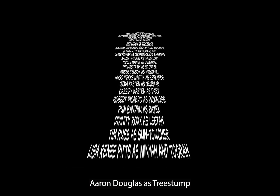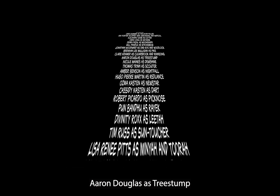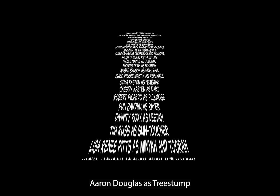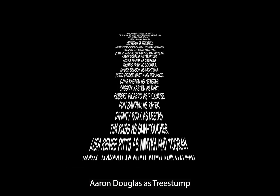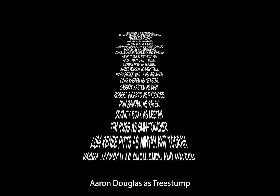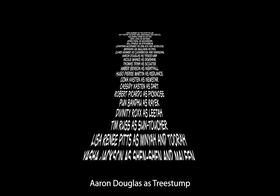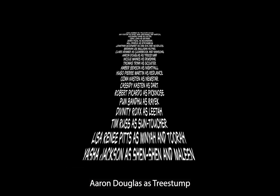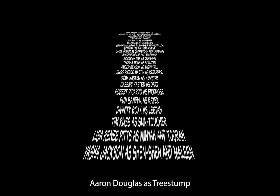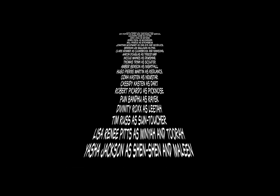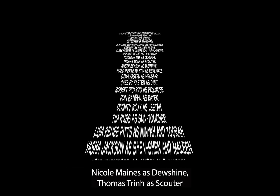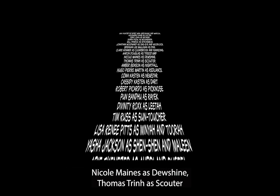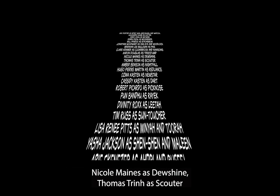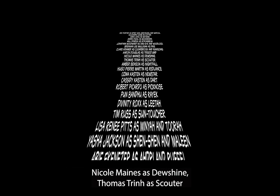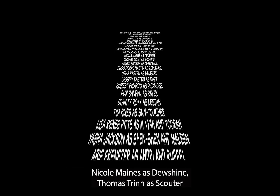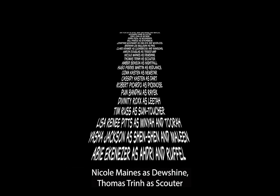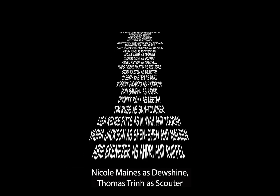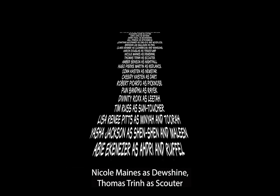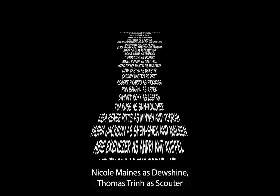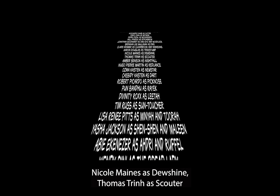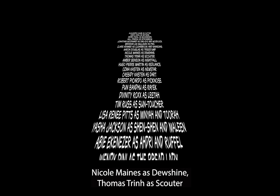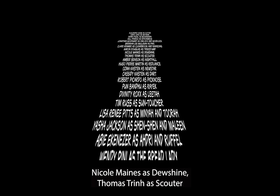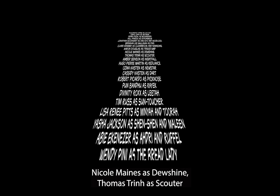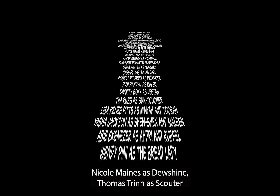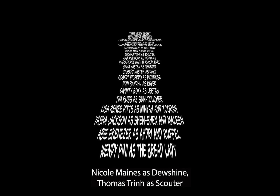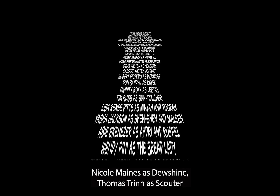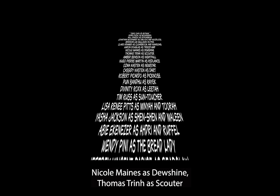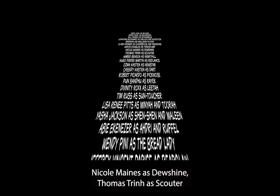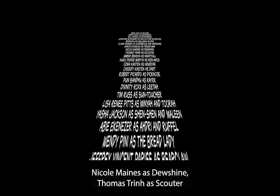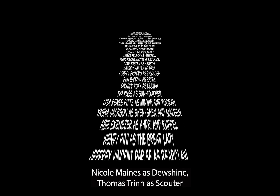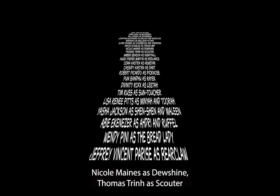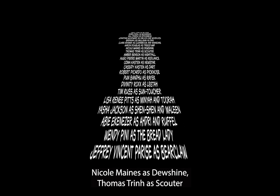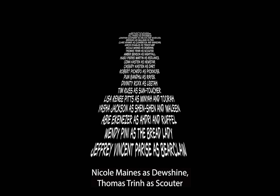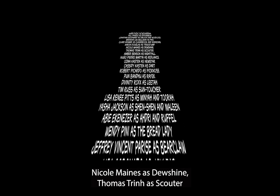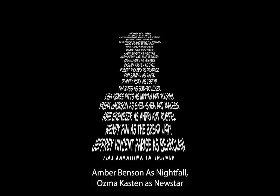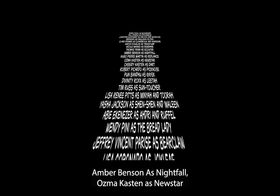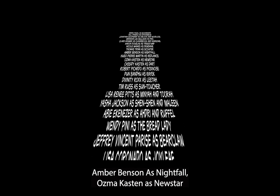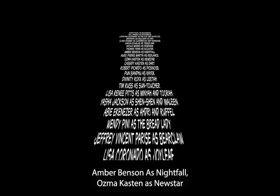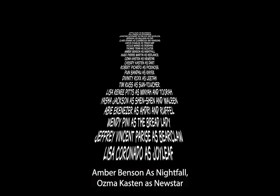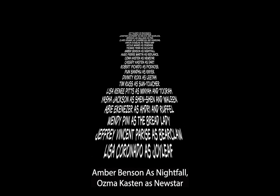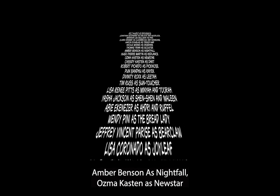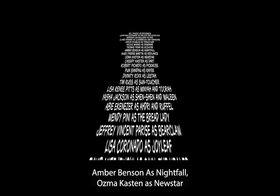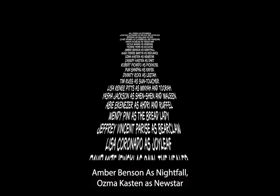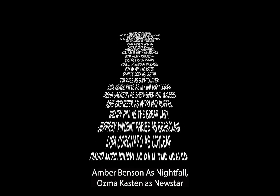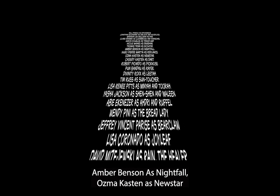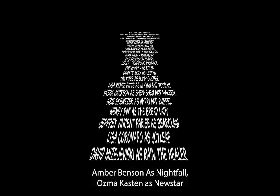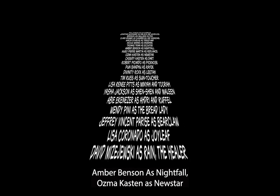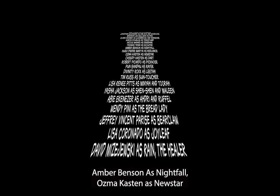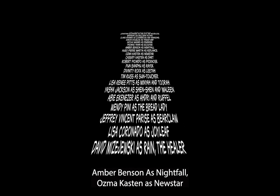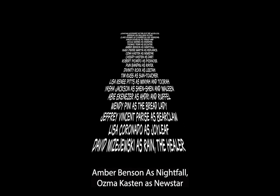Aaron Douglas as Tree Stump, Nicole Maines as Dewshine, Thomas Trin as Scouter, Amber Benson as